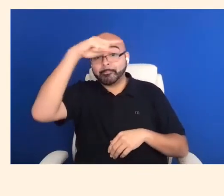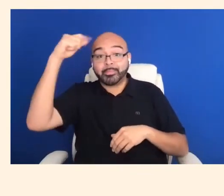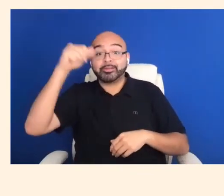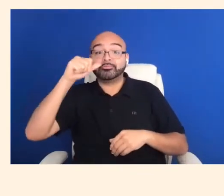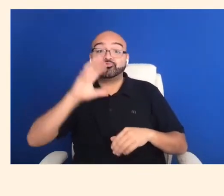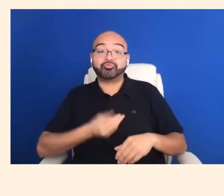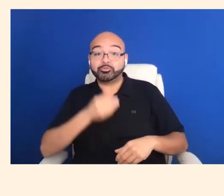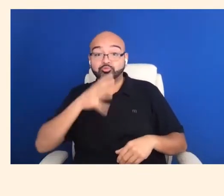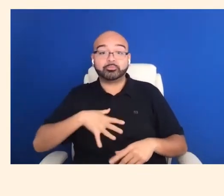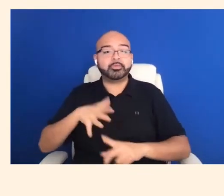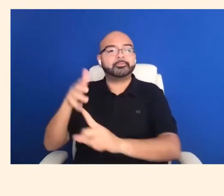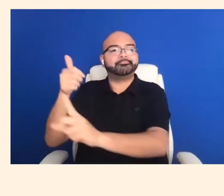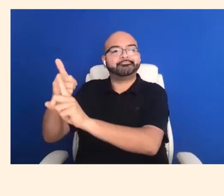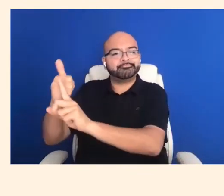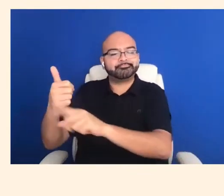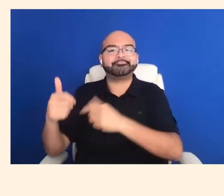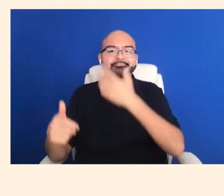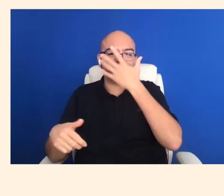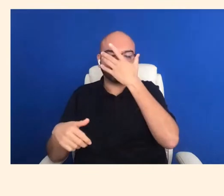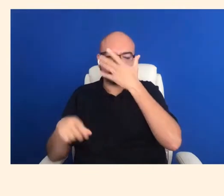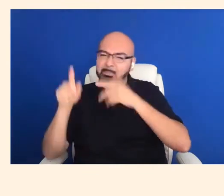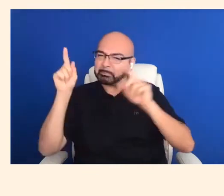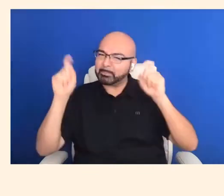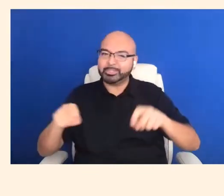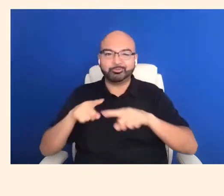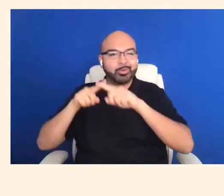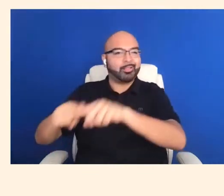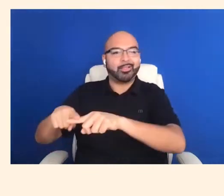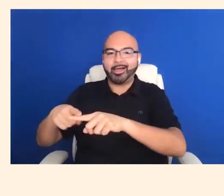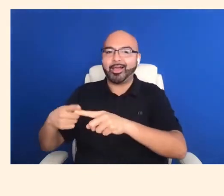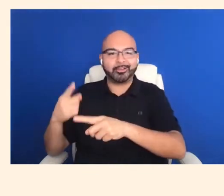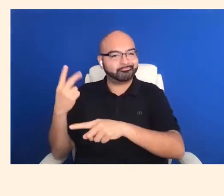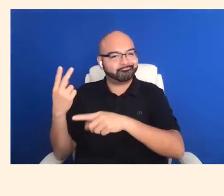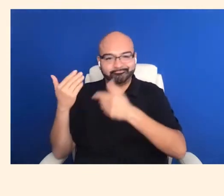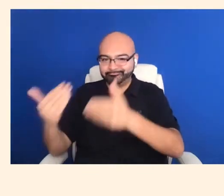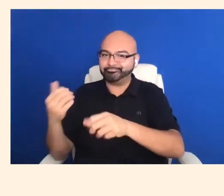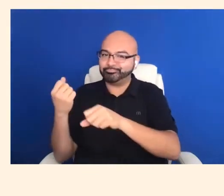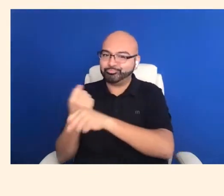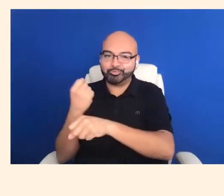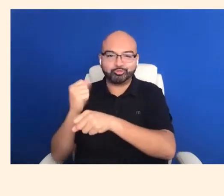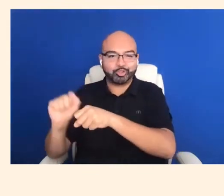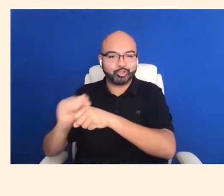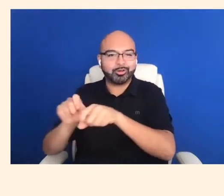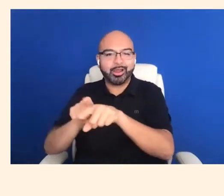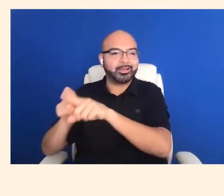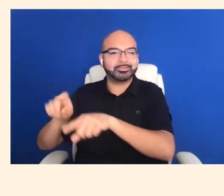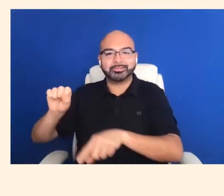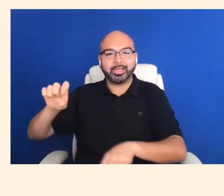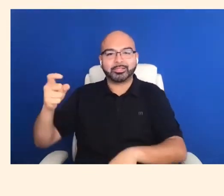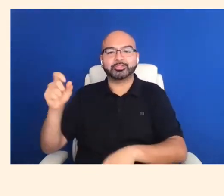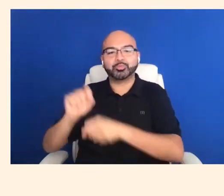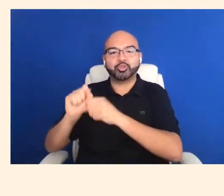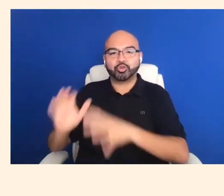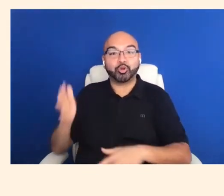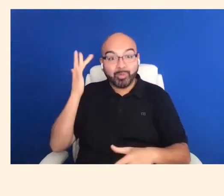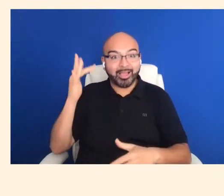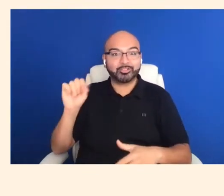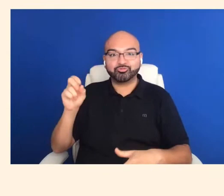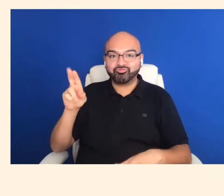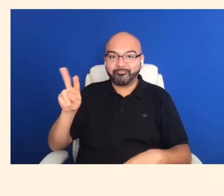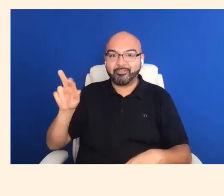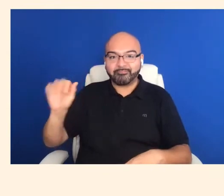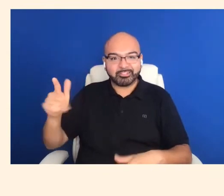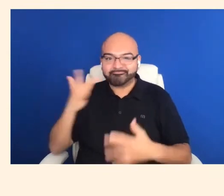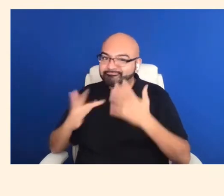was, having to rely on survival sex work, there is, by design, language